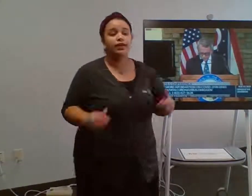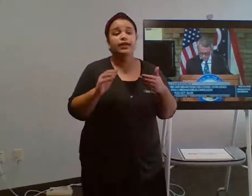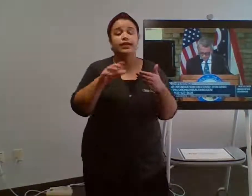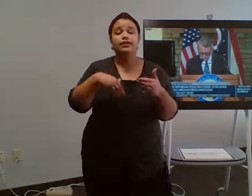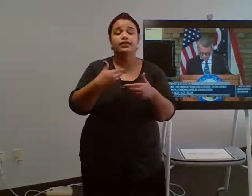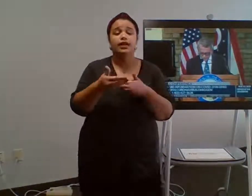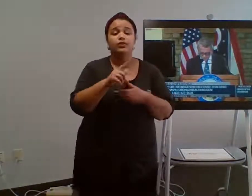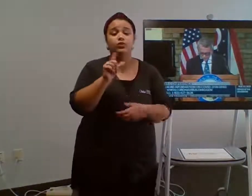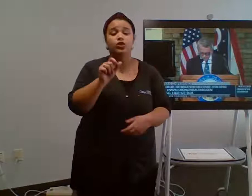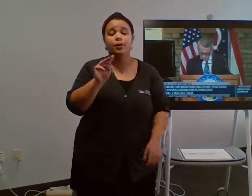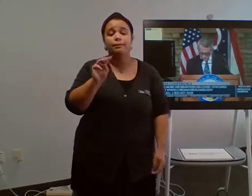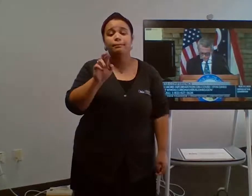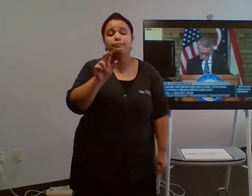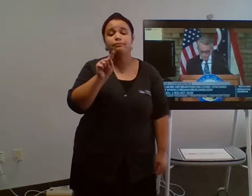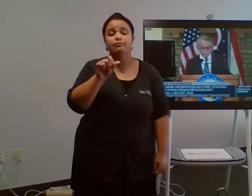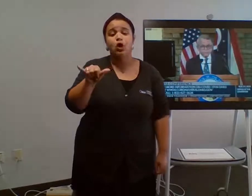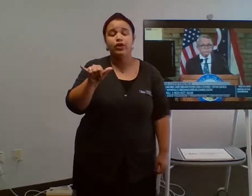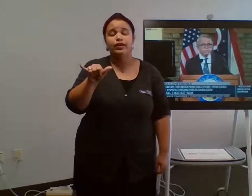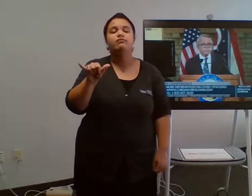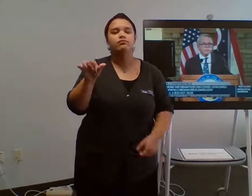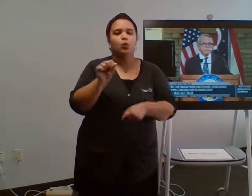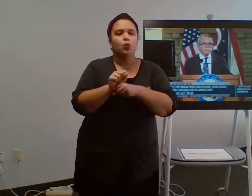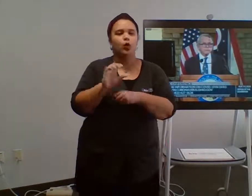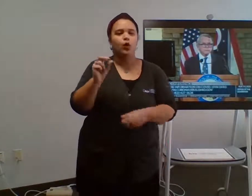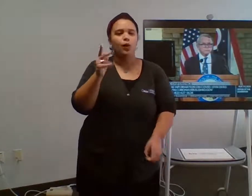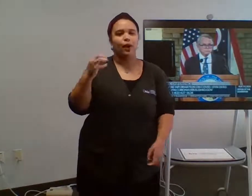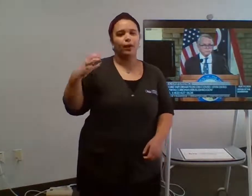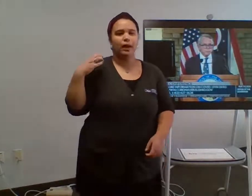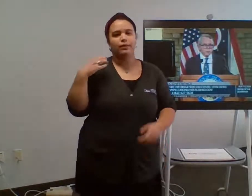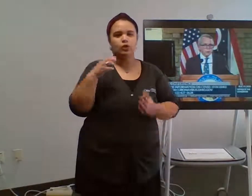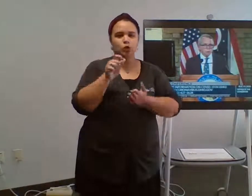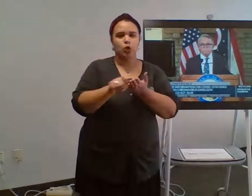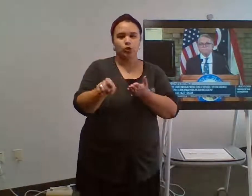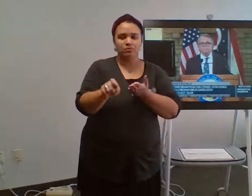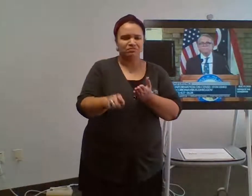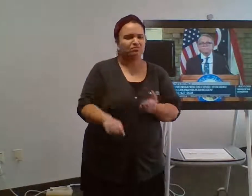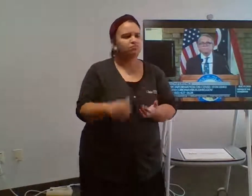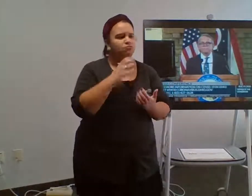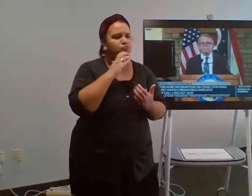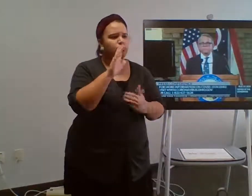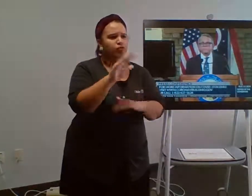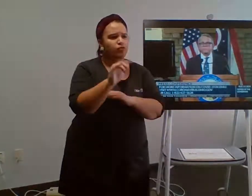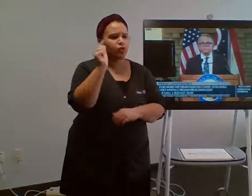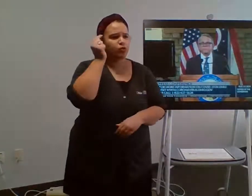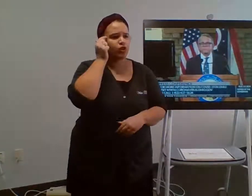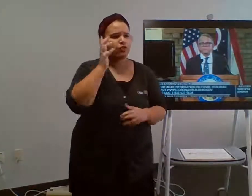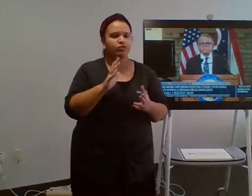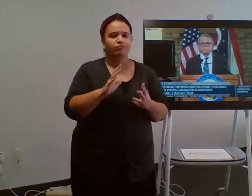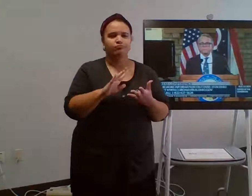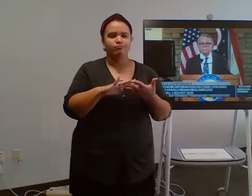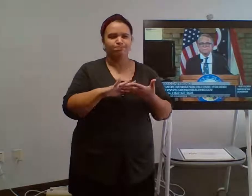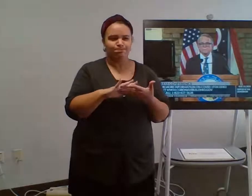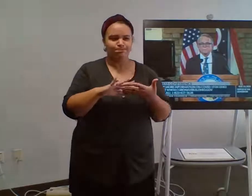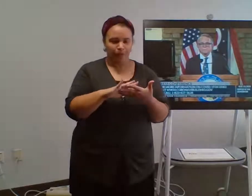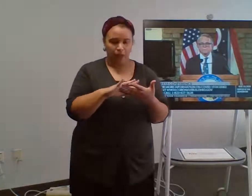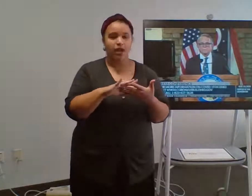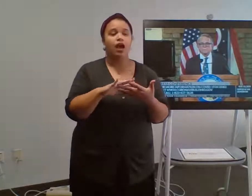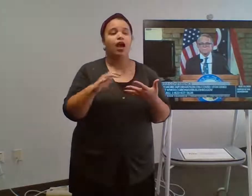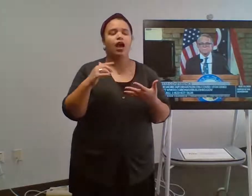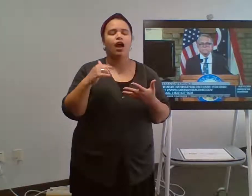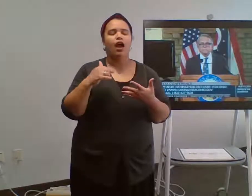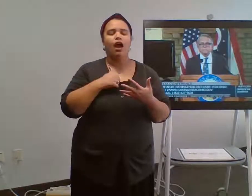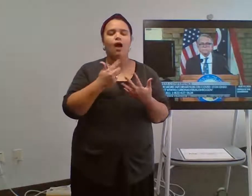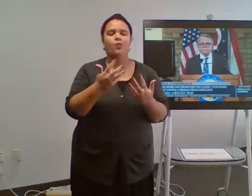Capital Journal. Good afternoon, Governor. Good morning. I'm going to give you another crack at this